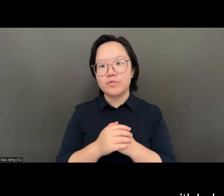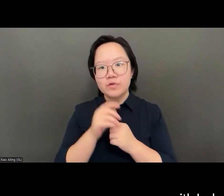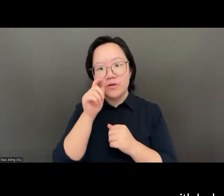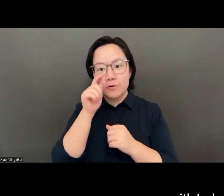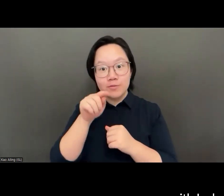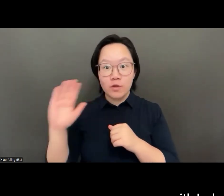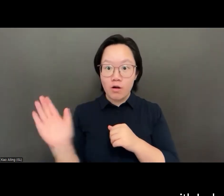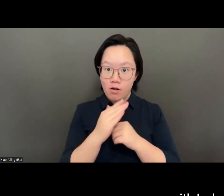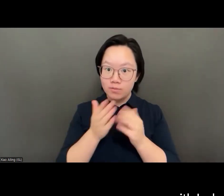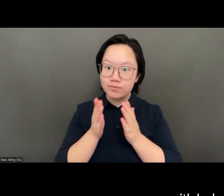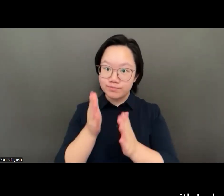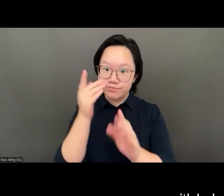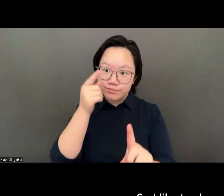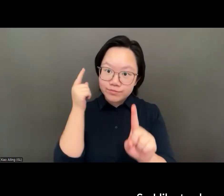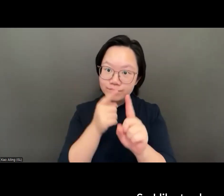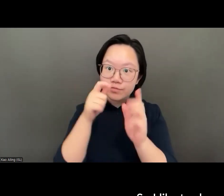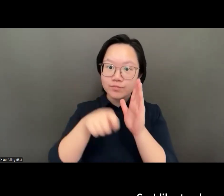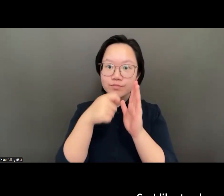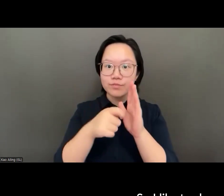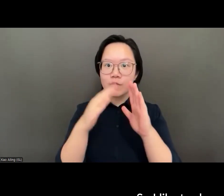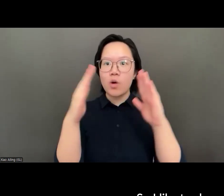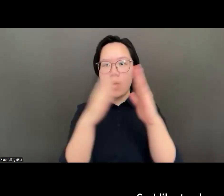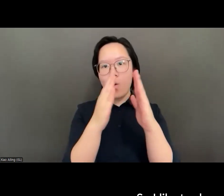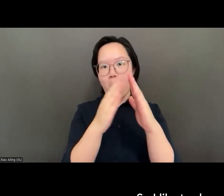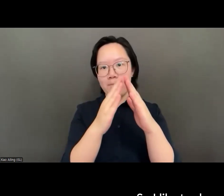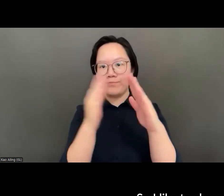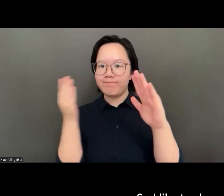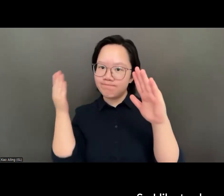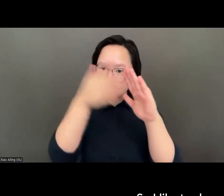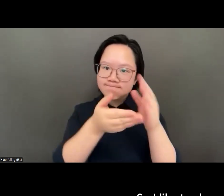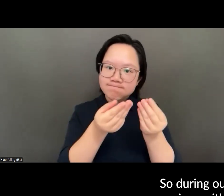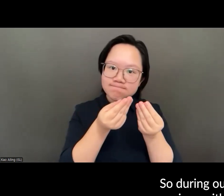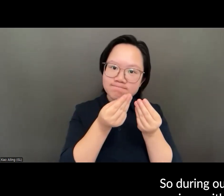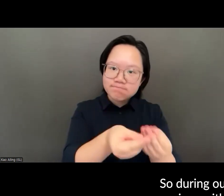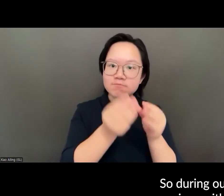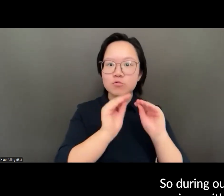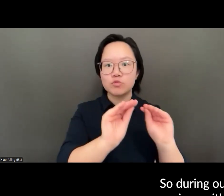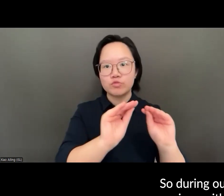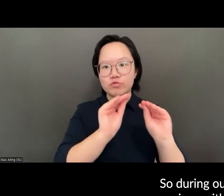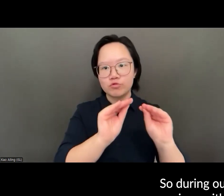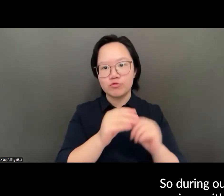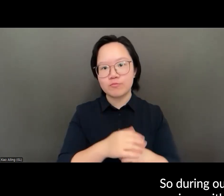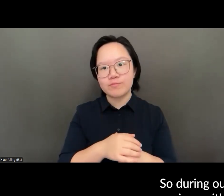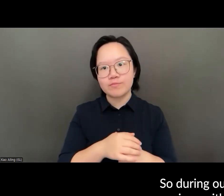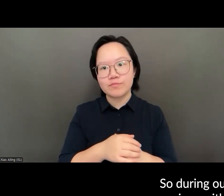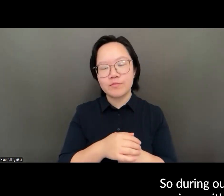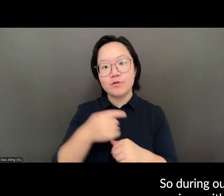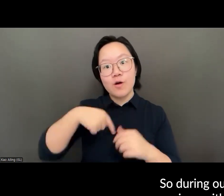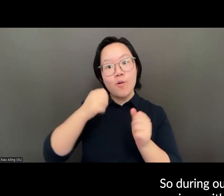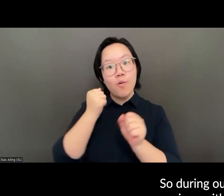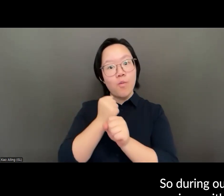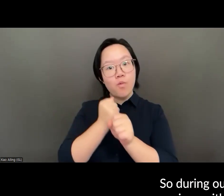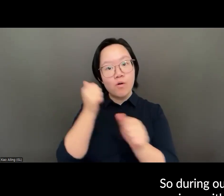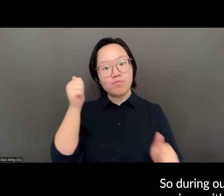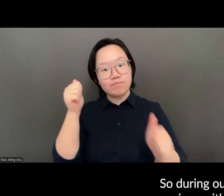working with Inclusive Futures. So I like to share here one example. So during our home-based